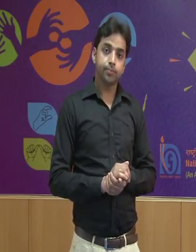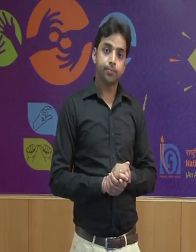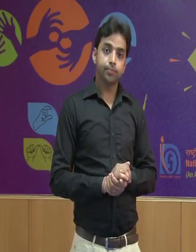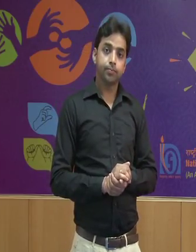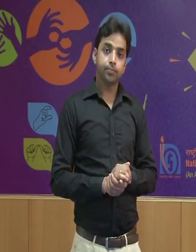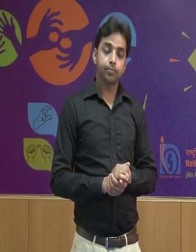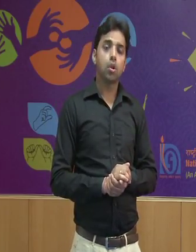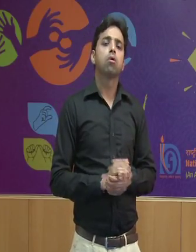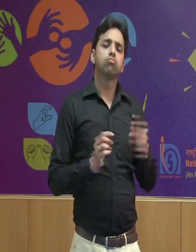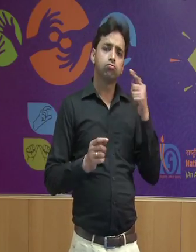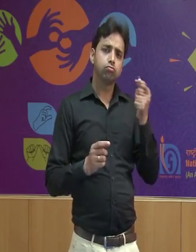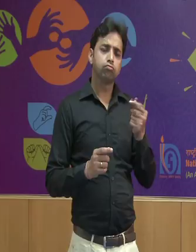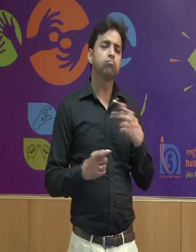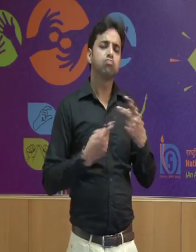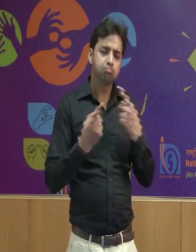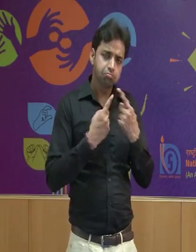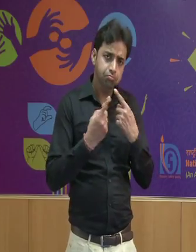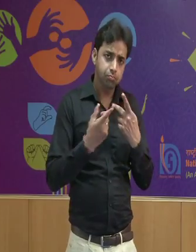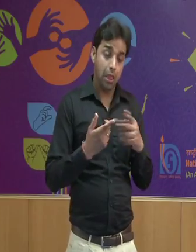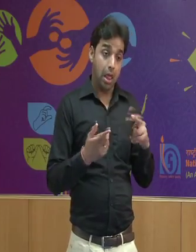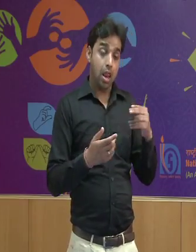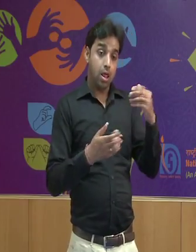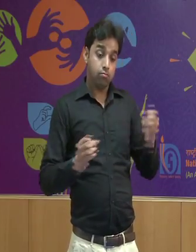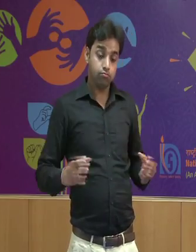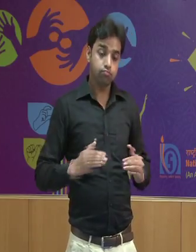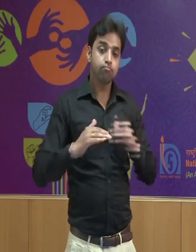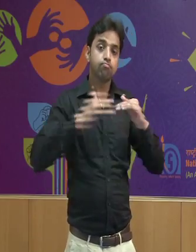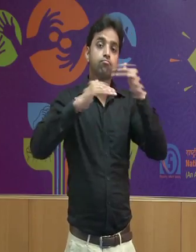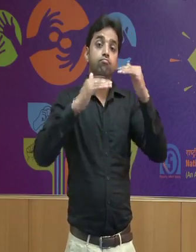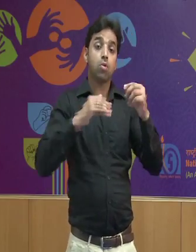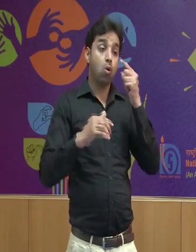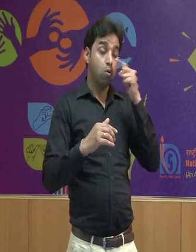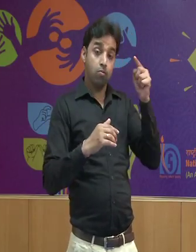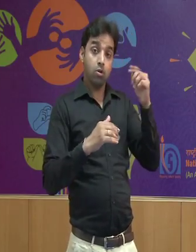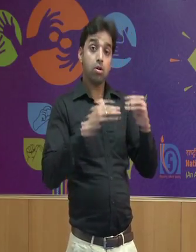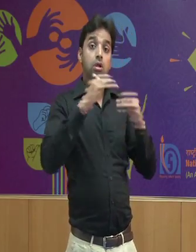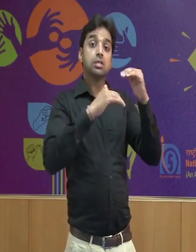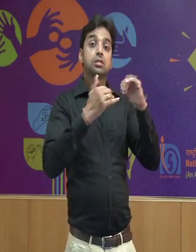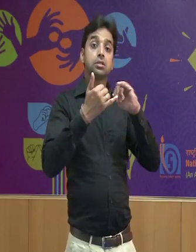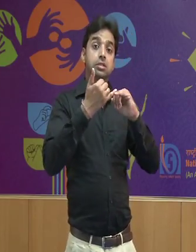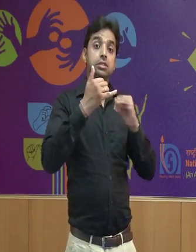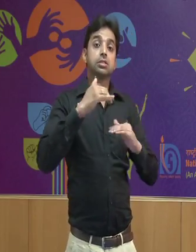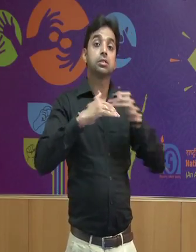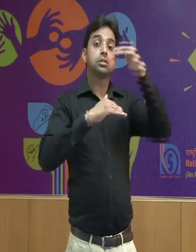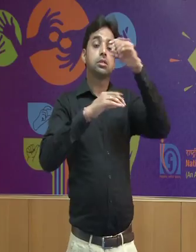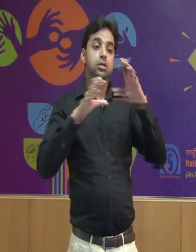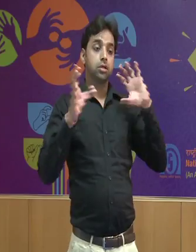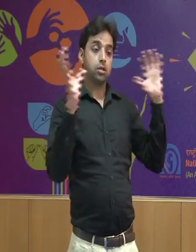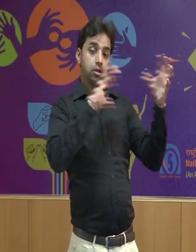We also discussed the status of women in the country and the problems that